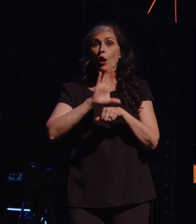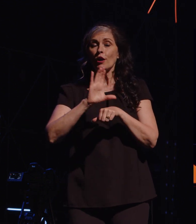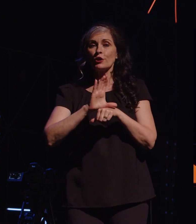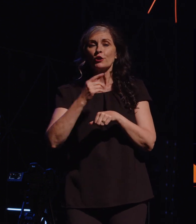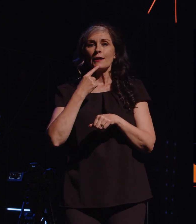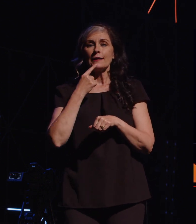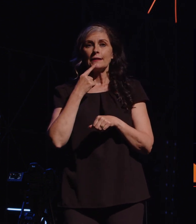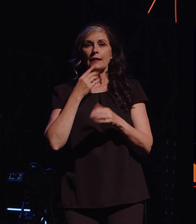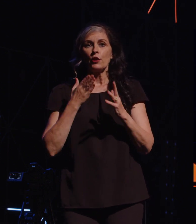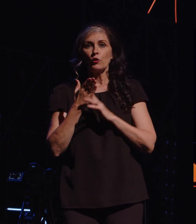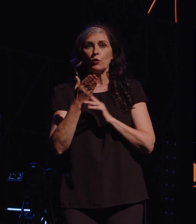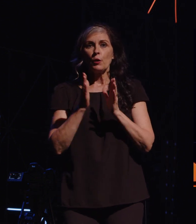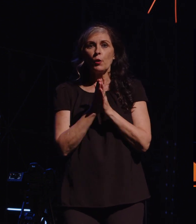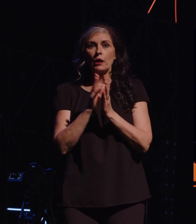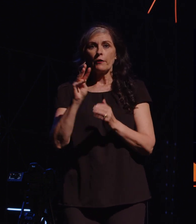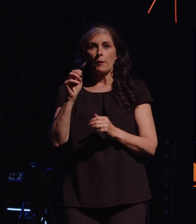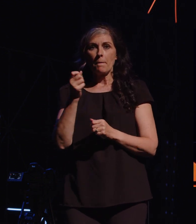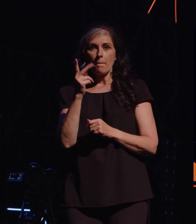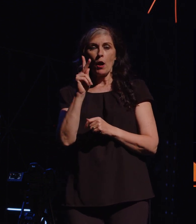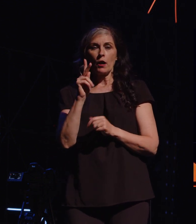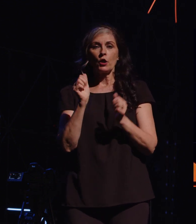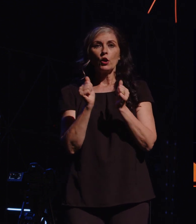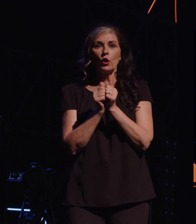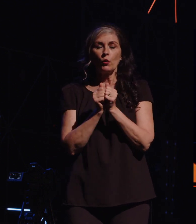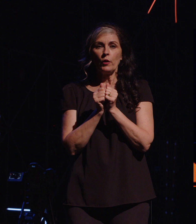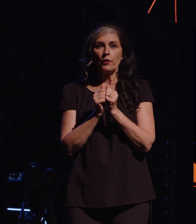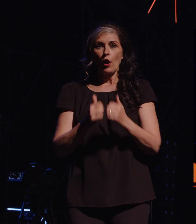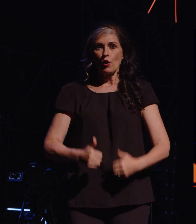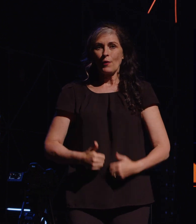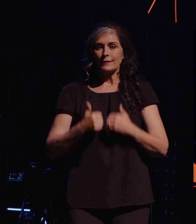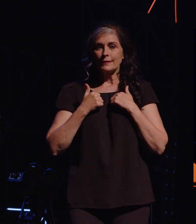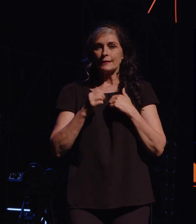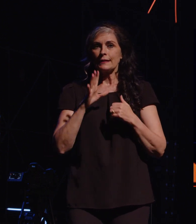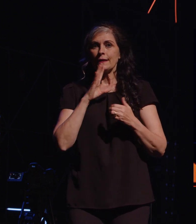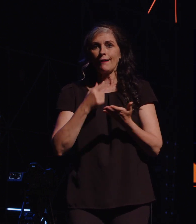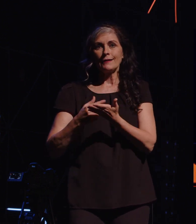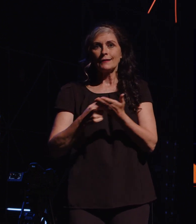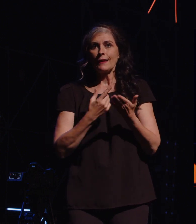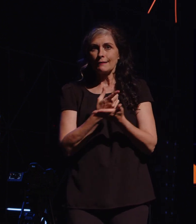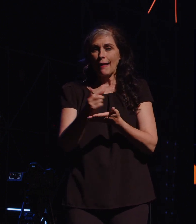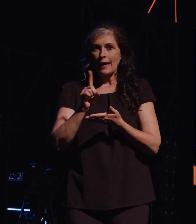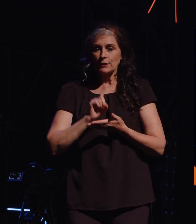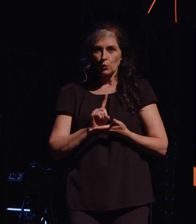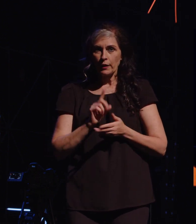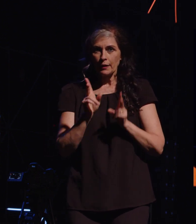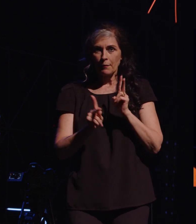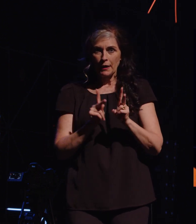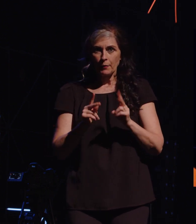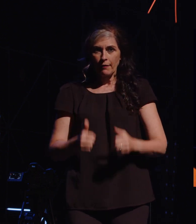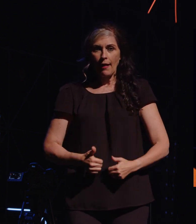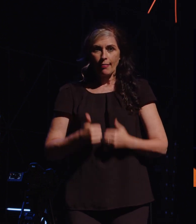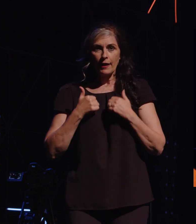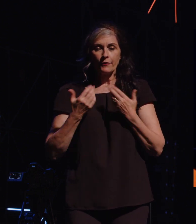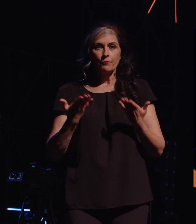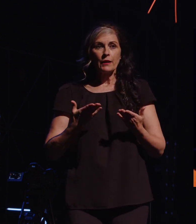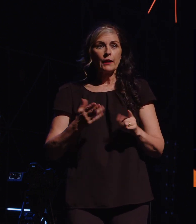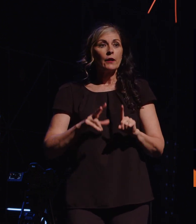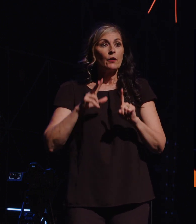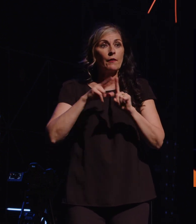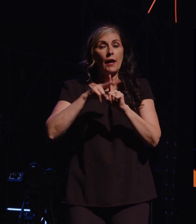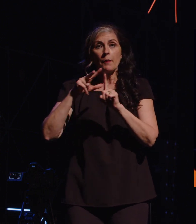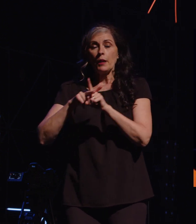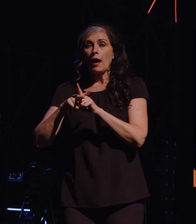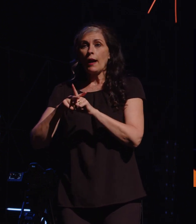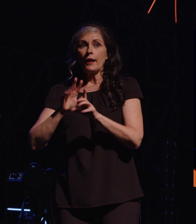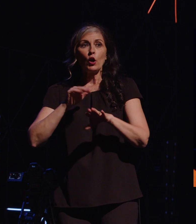like I said, we're going to be going through the book of Mark. We'll be doing this with our residency that I talked about last week and having people apply and even sending them to do